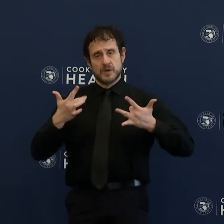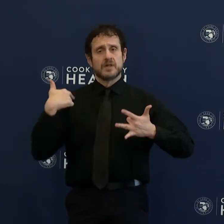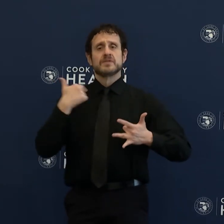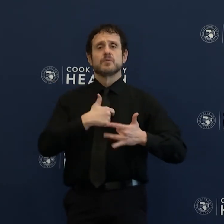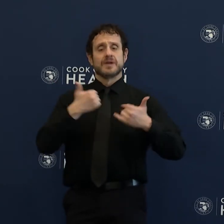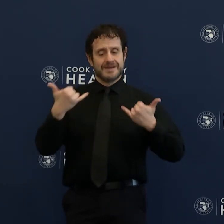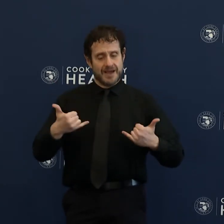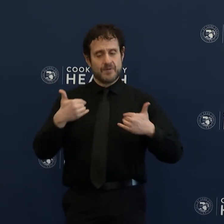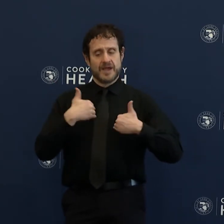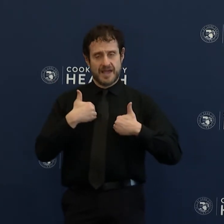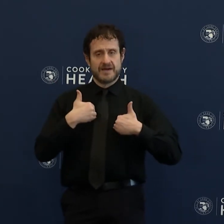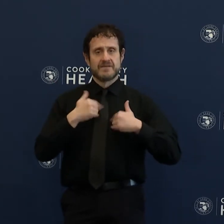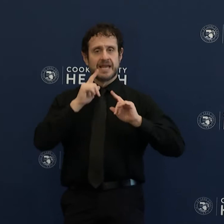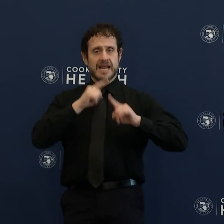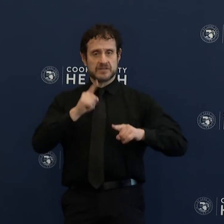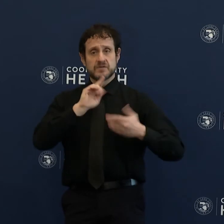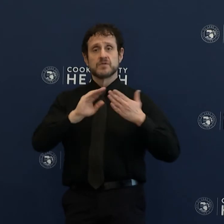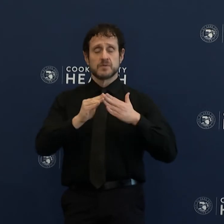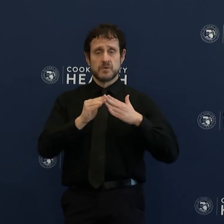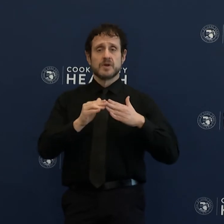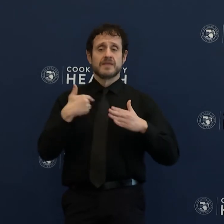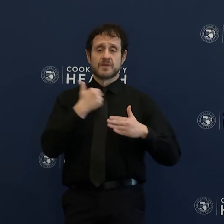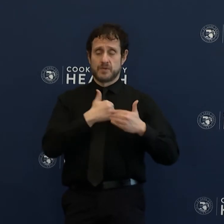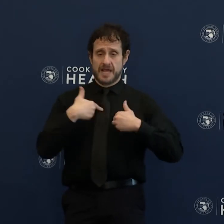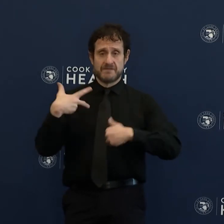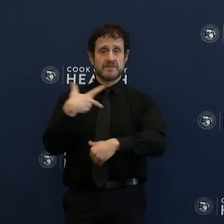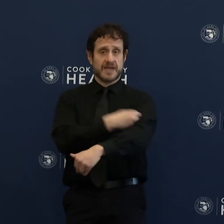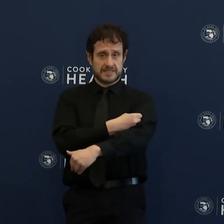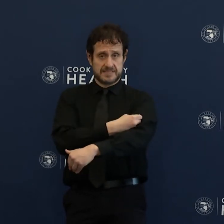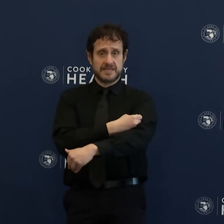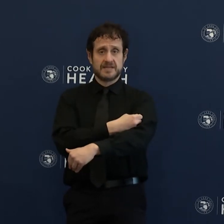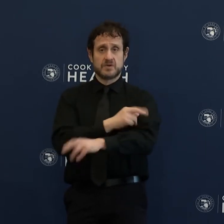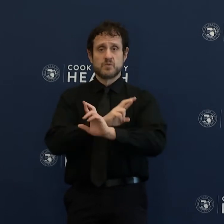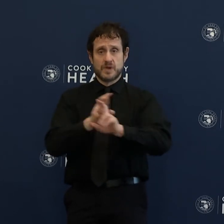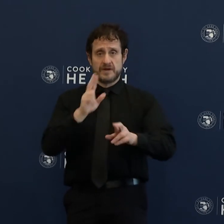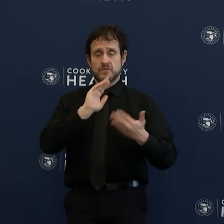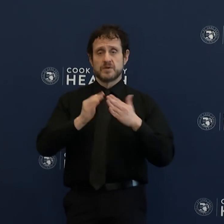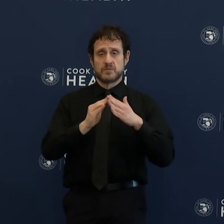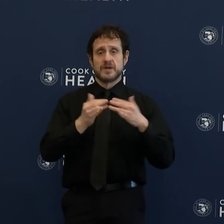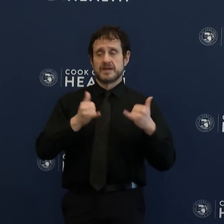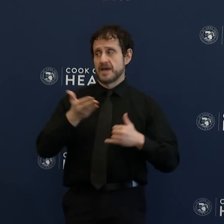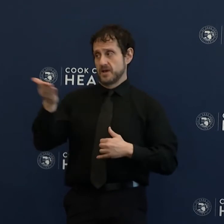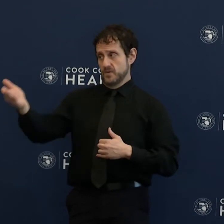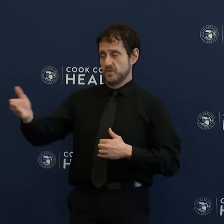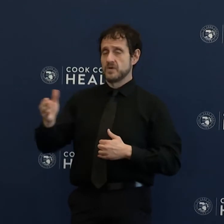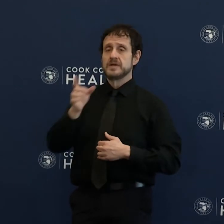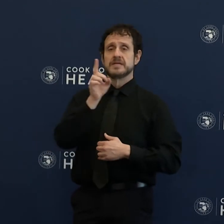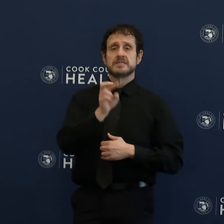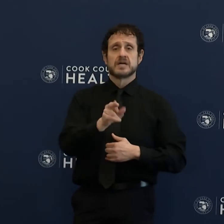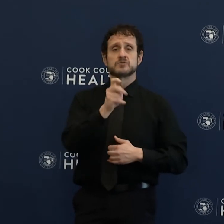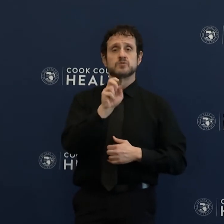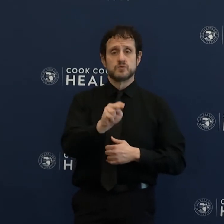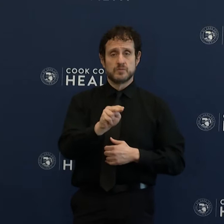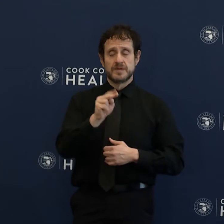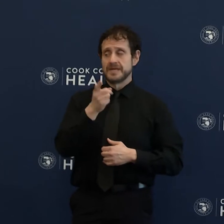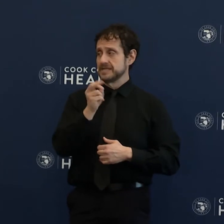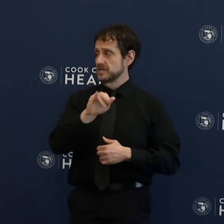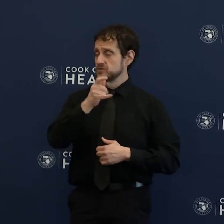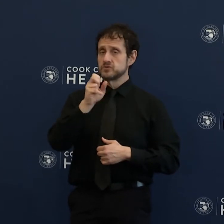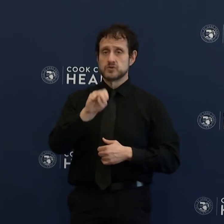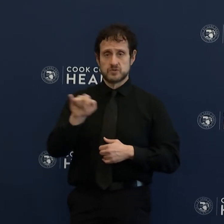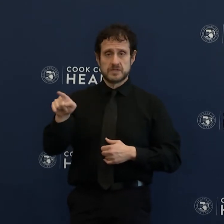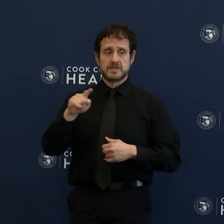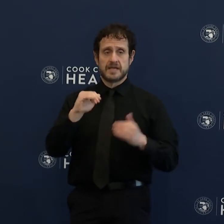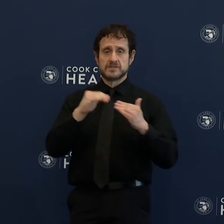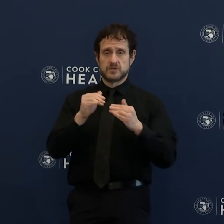community. I would now like to acknowledge Dr. Rubin and Dr. Kiran Joshi as co-leads of the Cook County Department of Public Health to be able to provide some